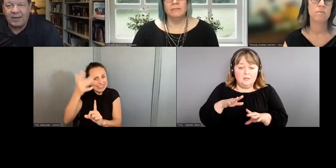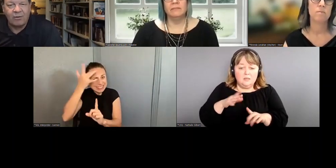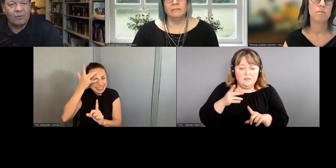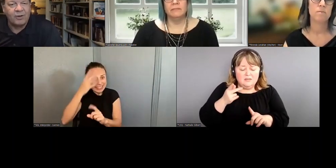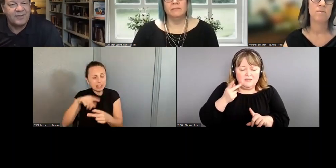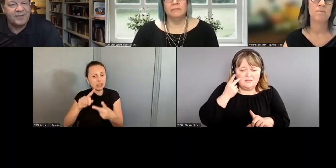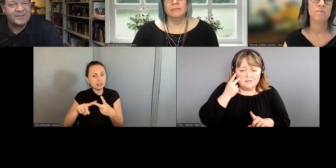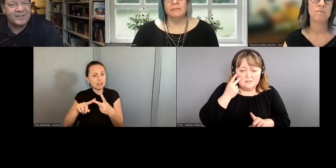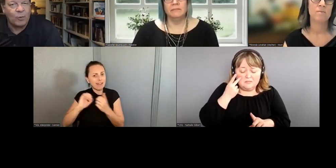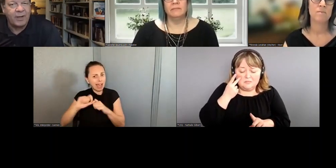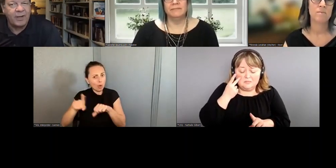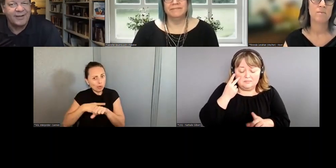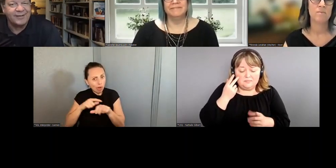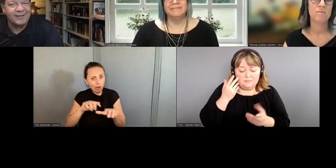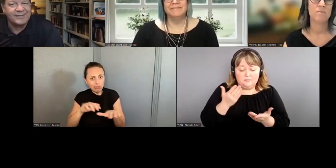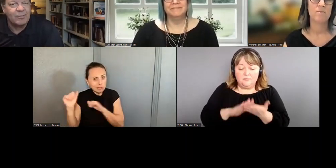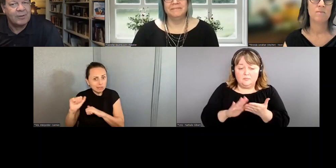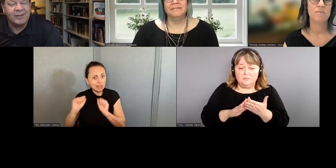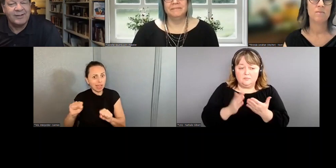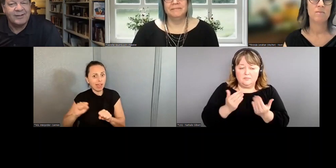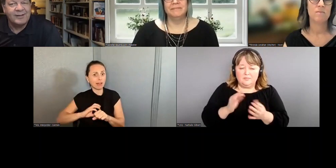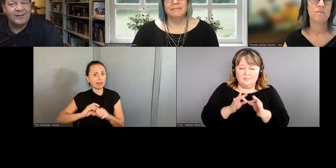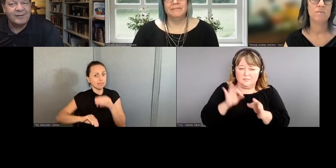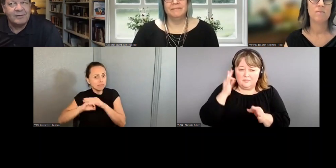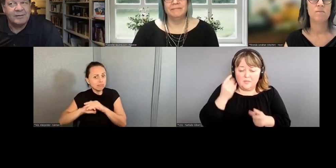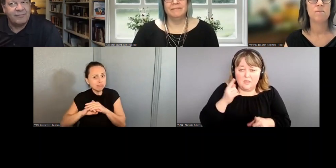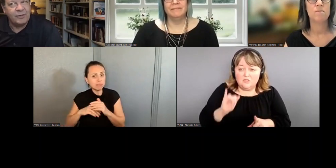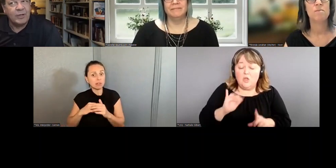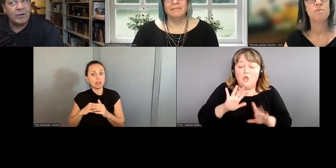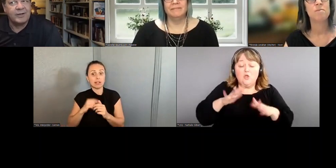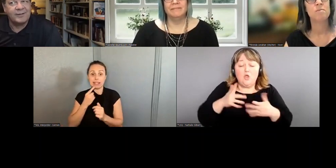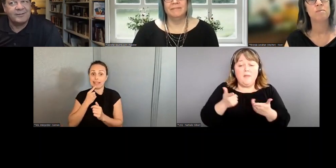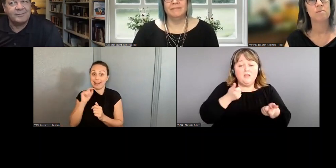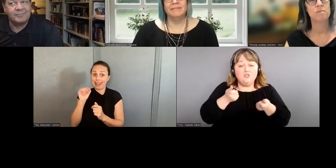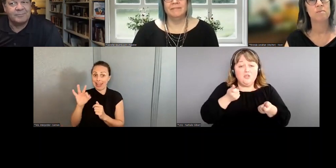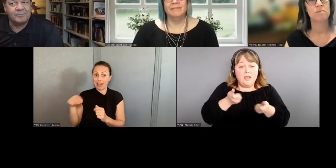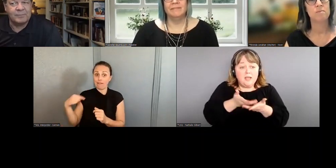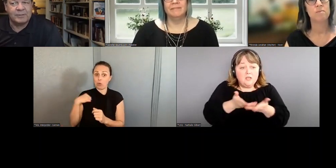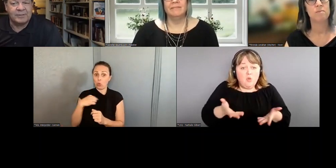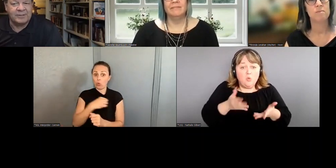and how long can they stay away? And I said, well, if we are